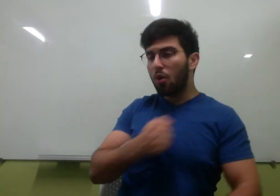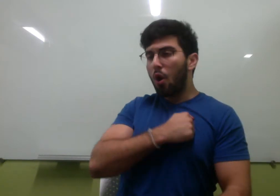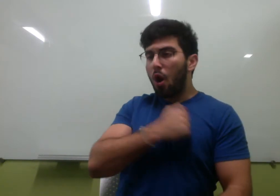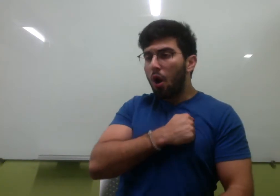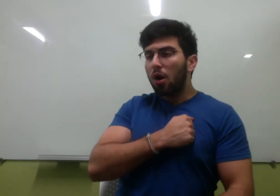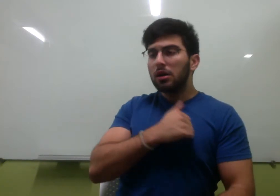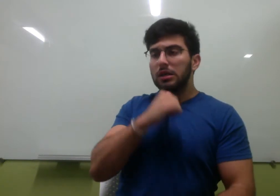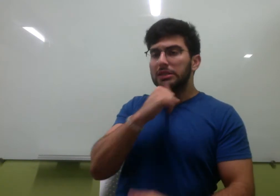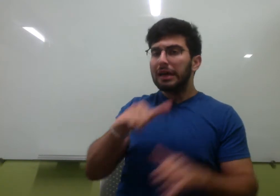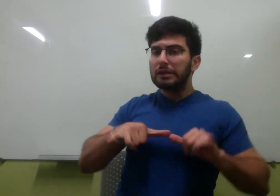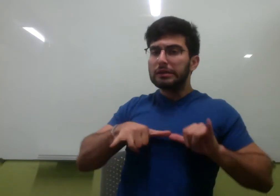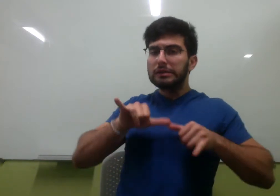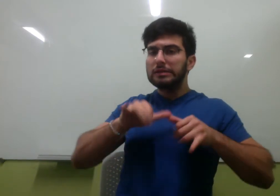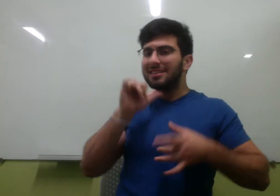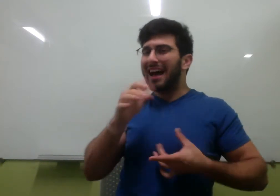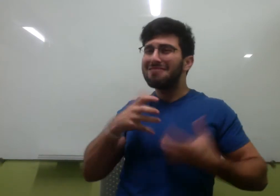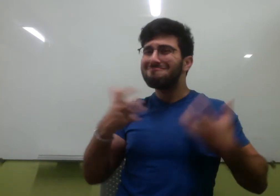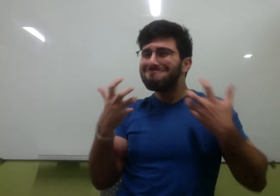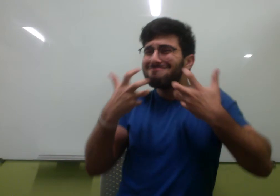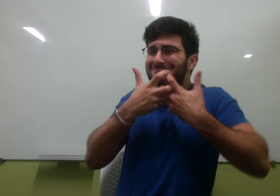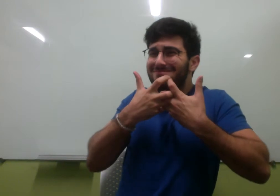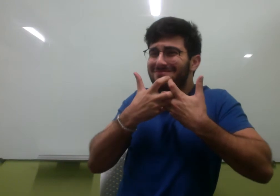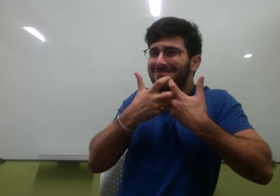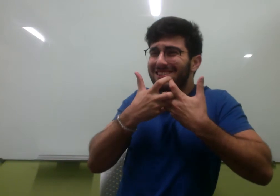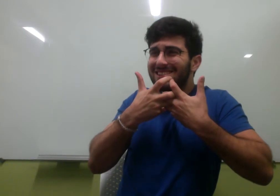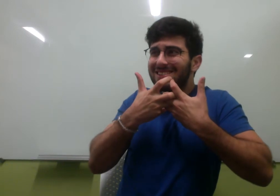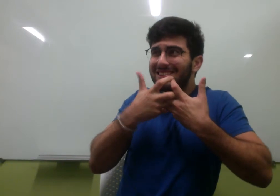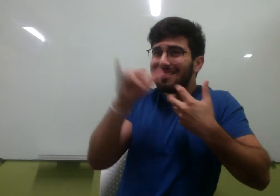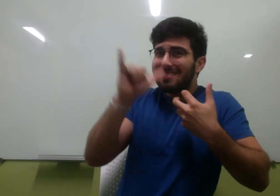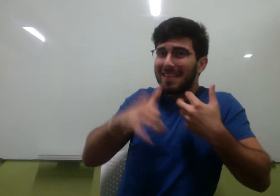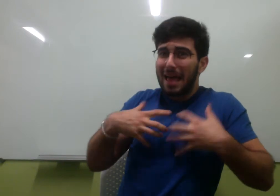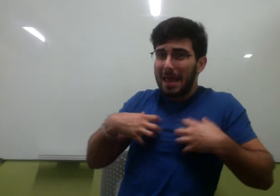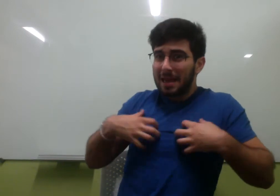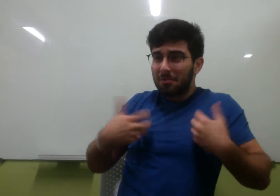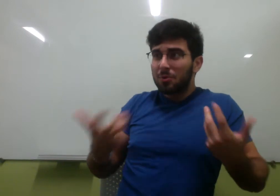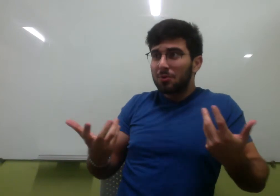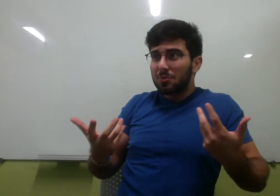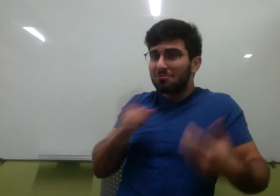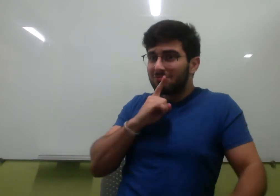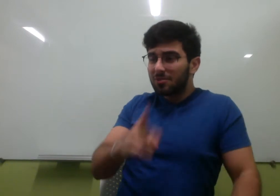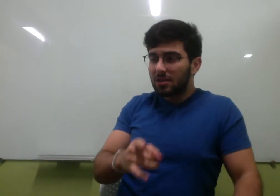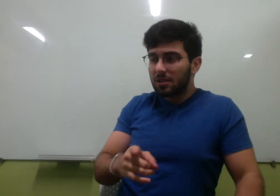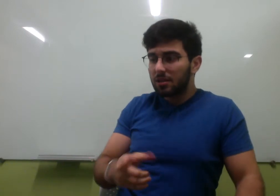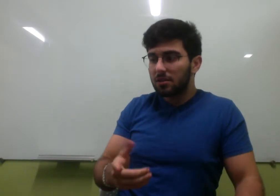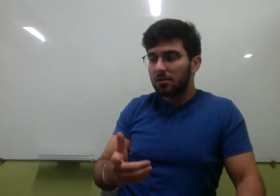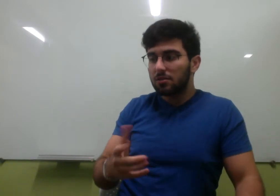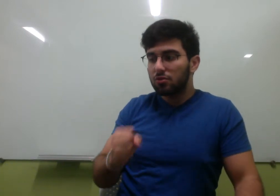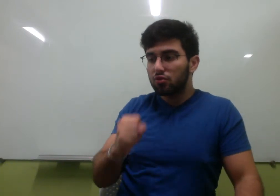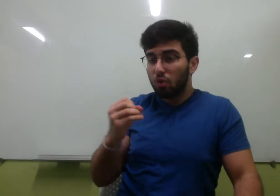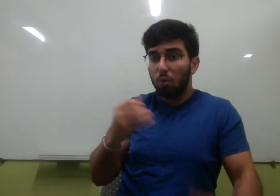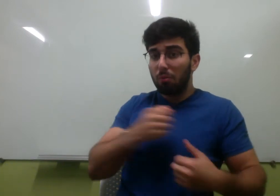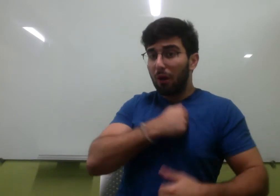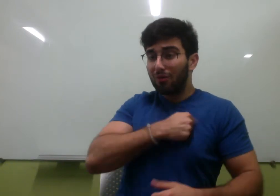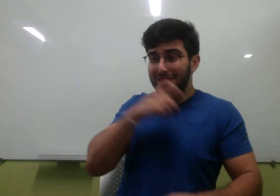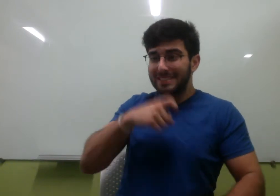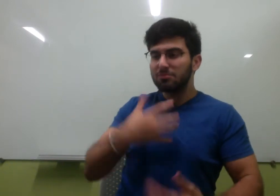time to allow for it to not, say, faint when it suddenly lifts its head up after drinking water,